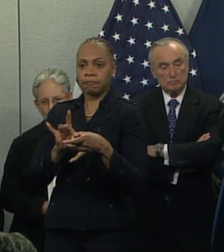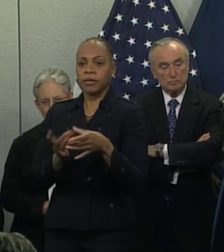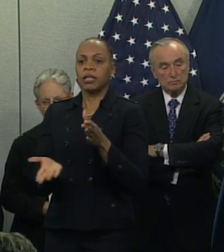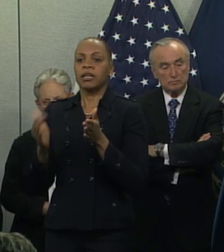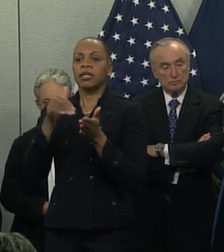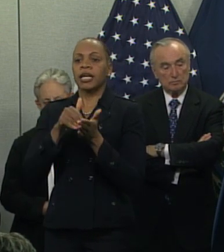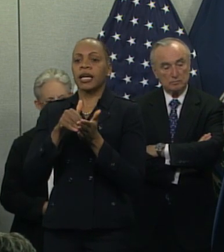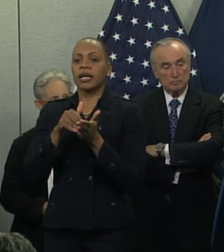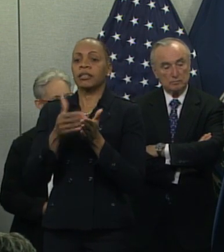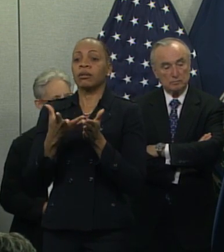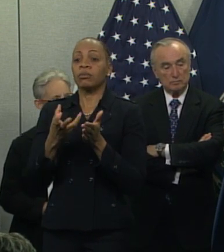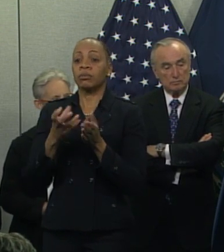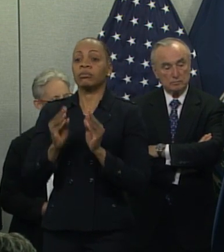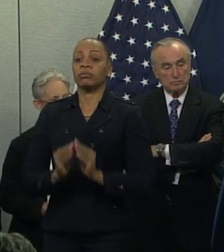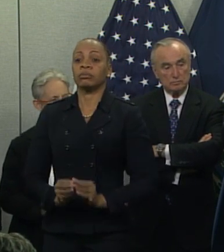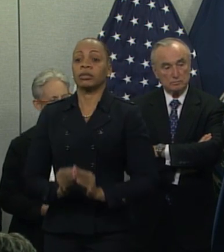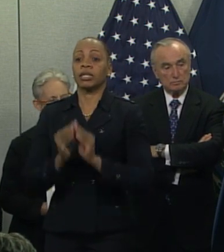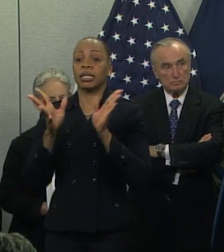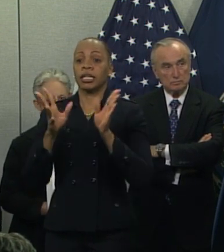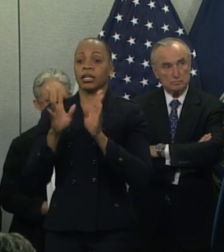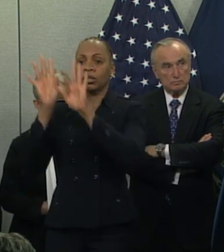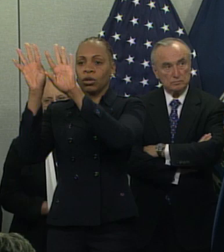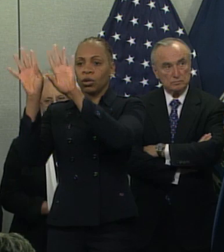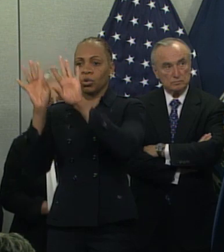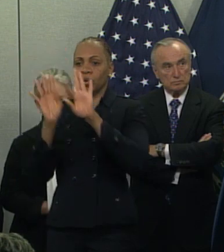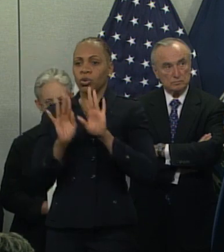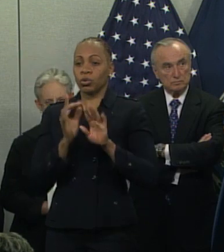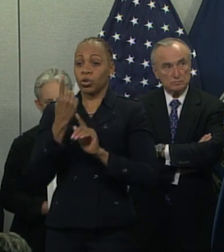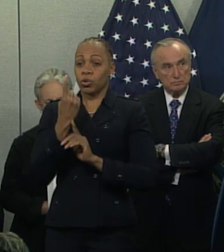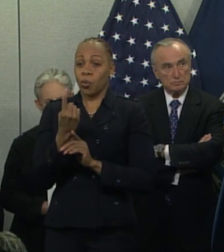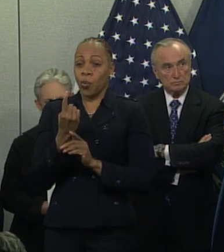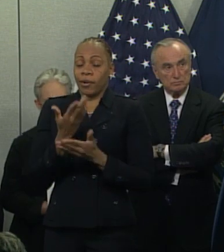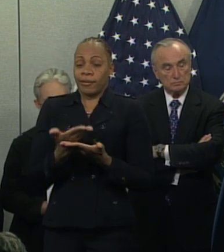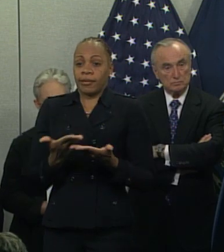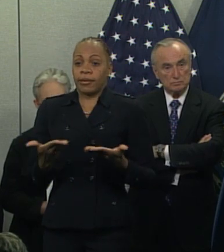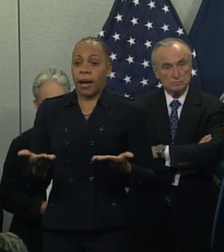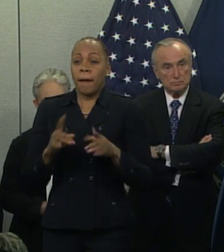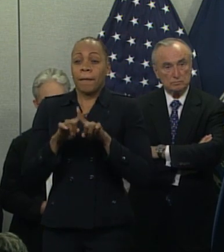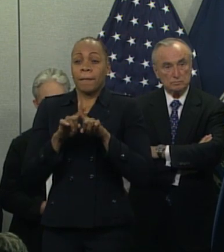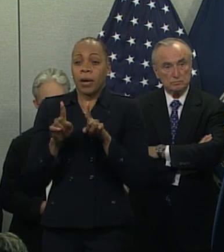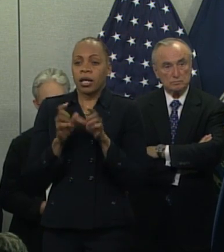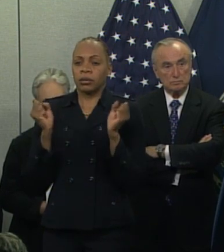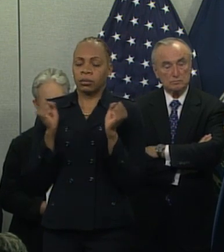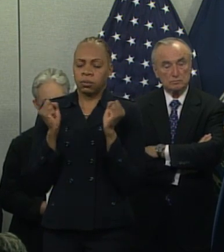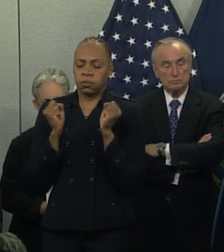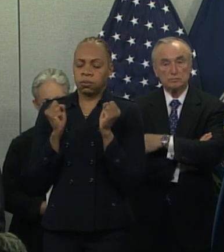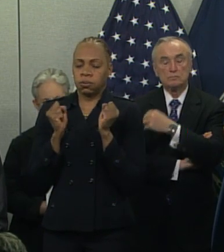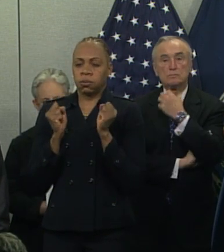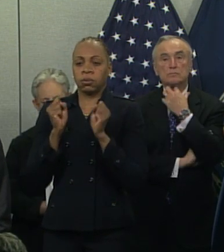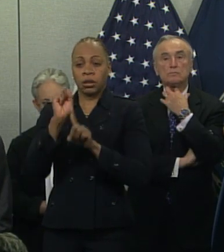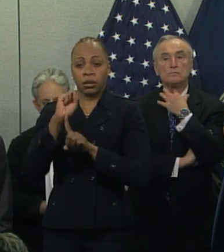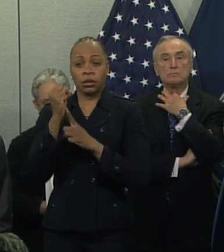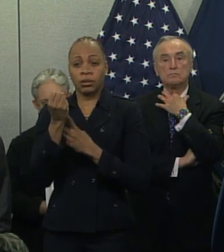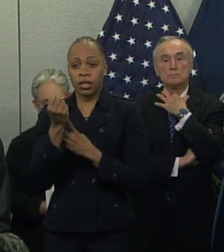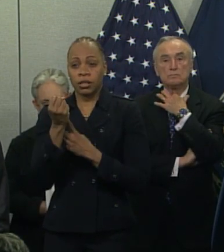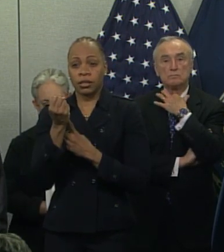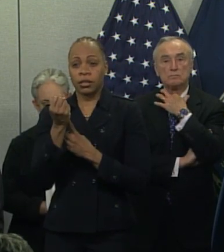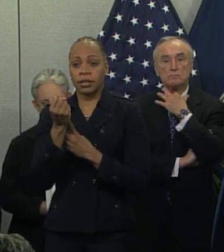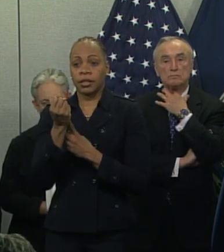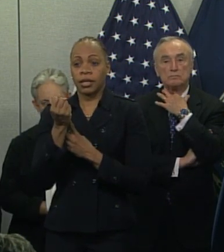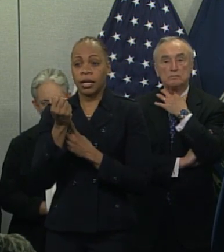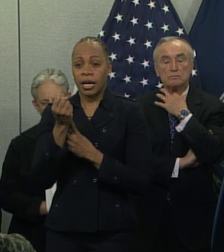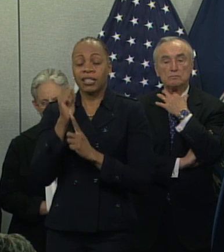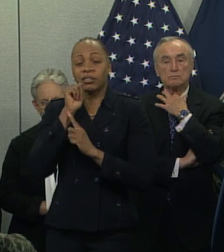Again, want to make clear, the snow is one factor, but the frigid cold conditions, and this is going to be a